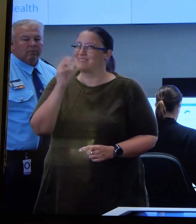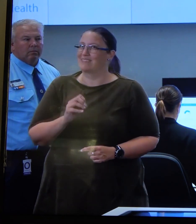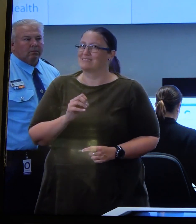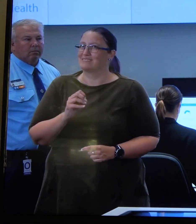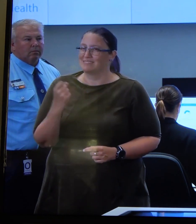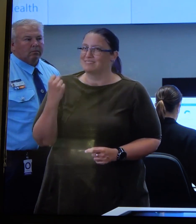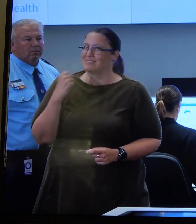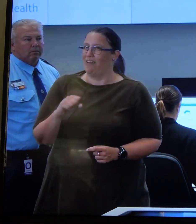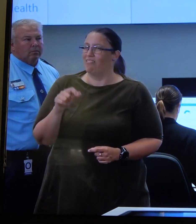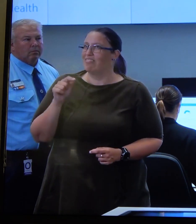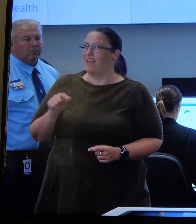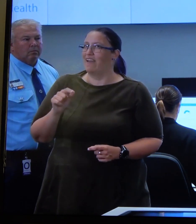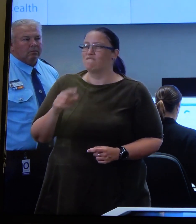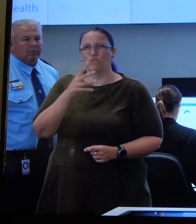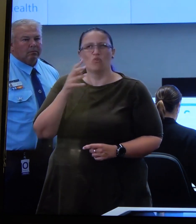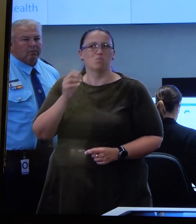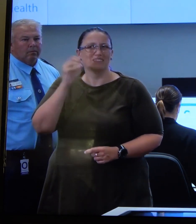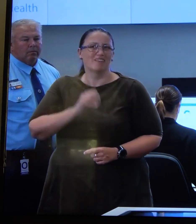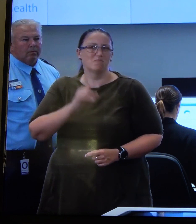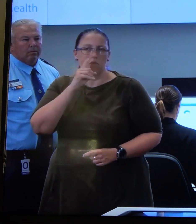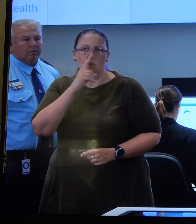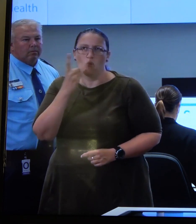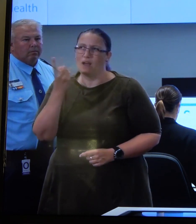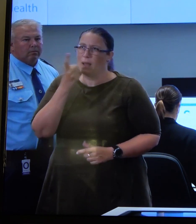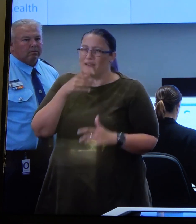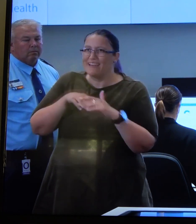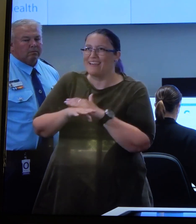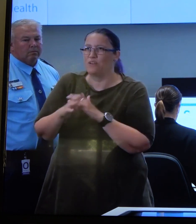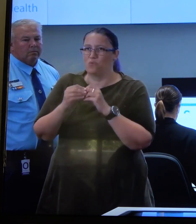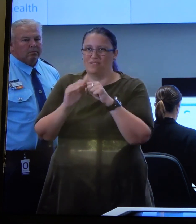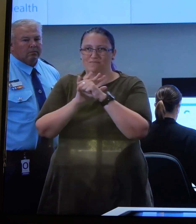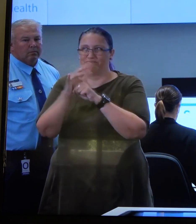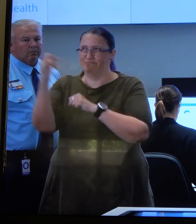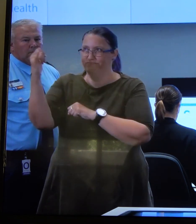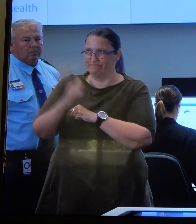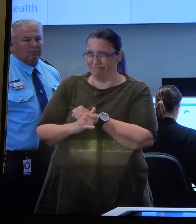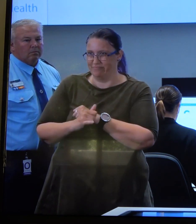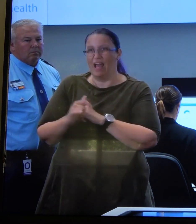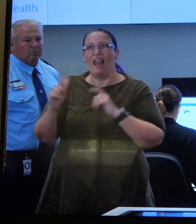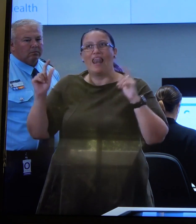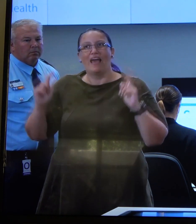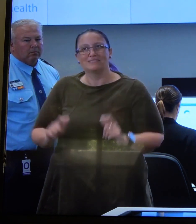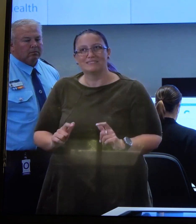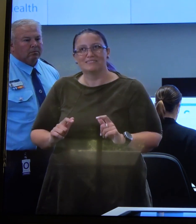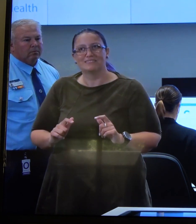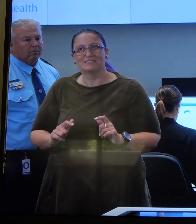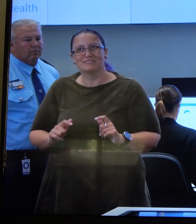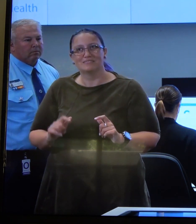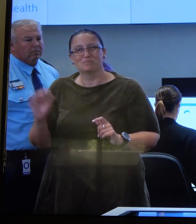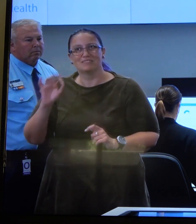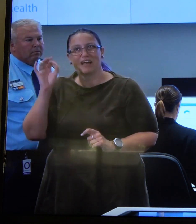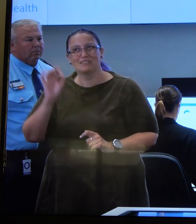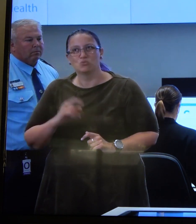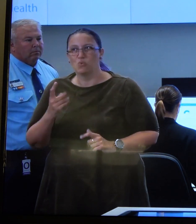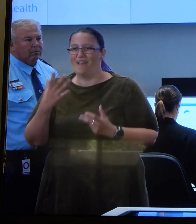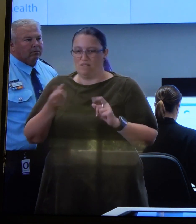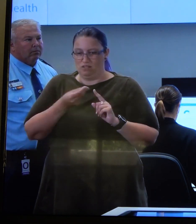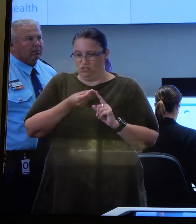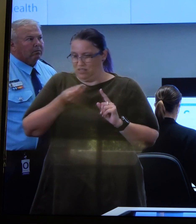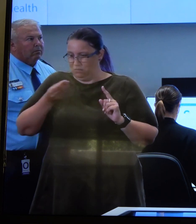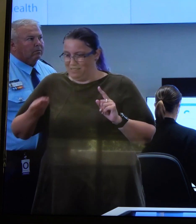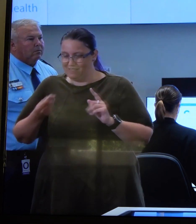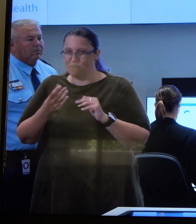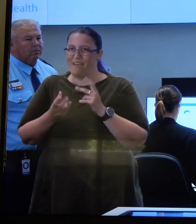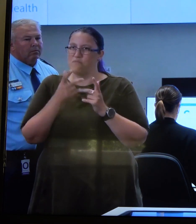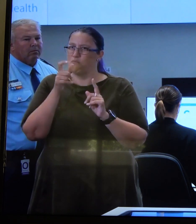looked of people who came in with this virus. Slightly less percentage who have had it transmitted,